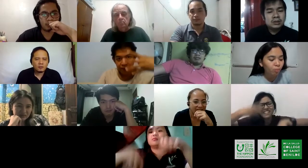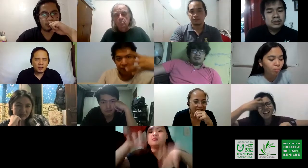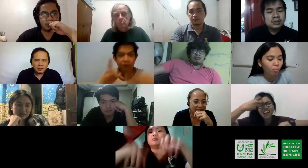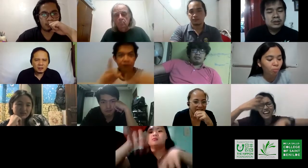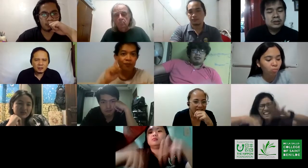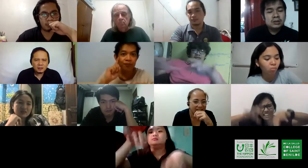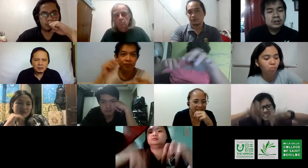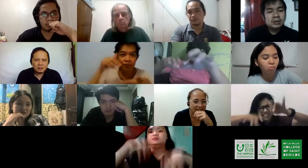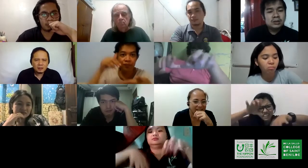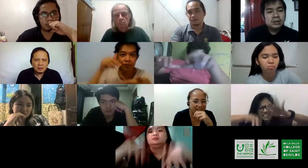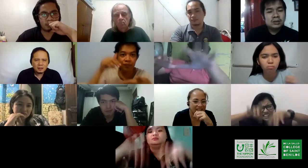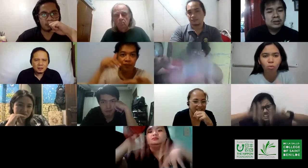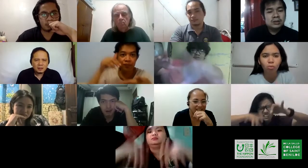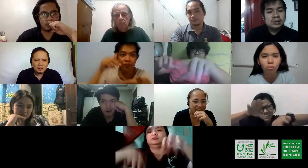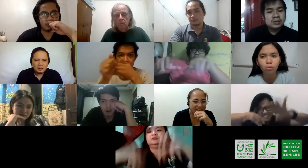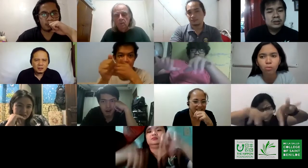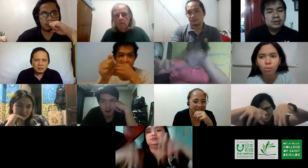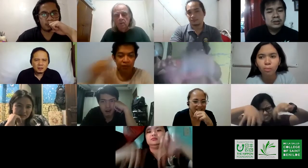Ovel.